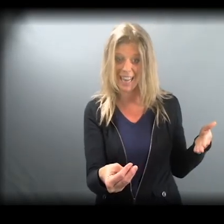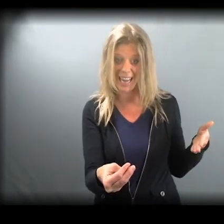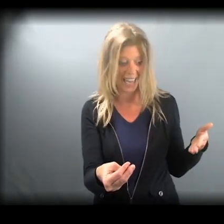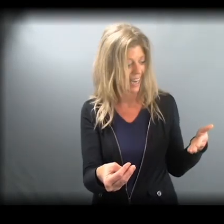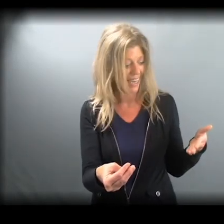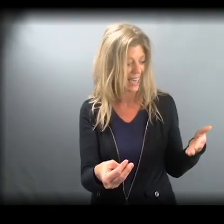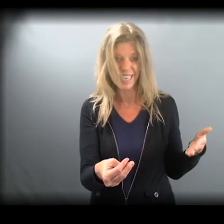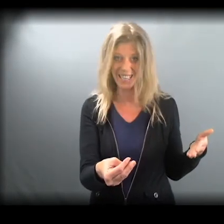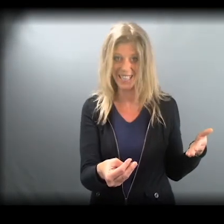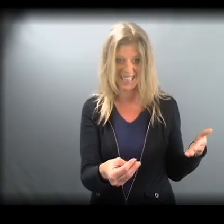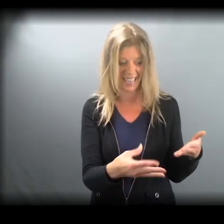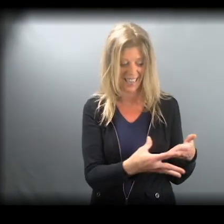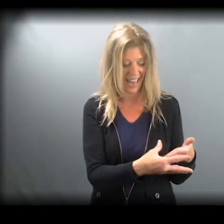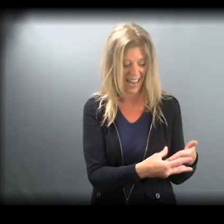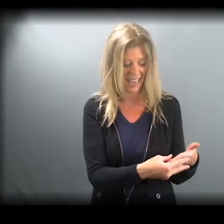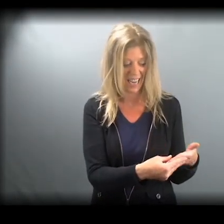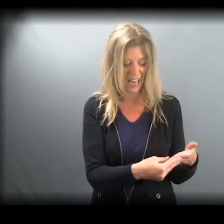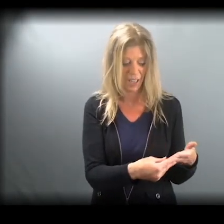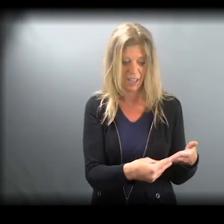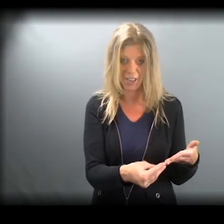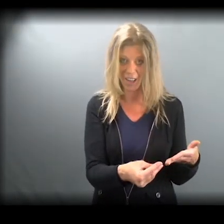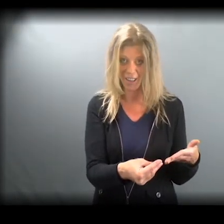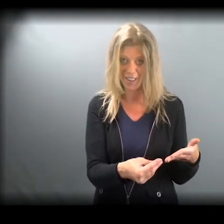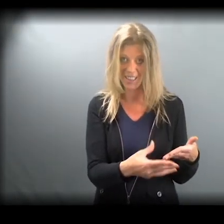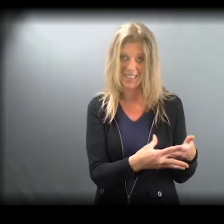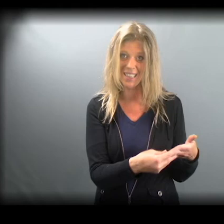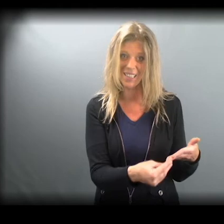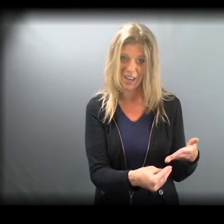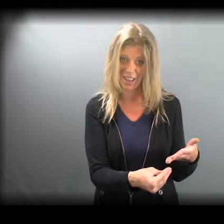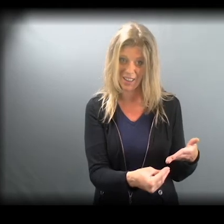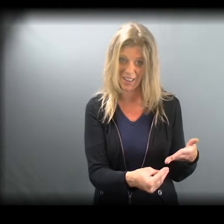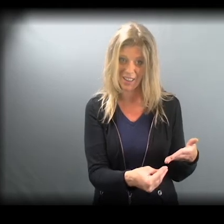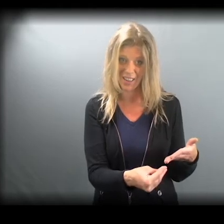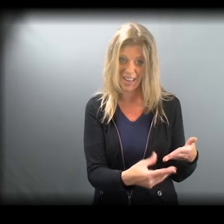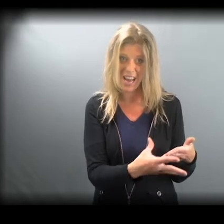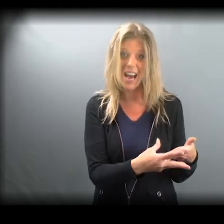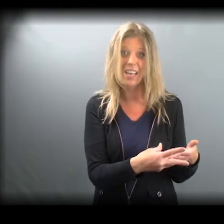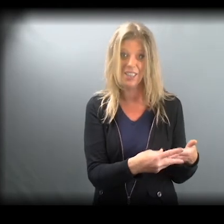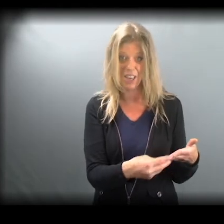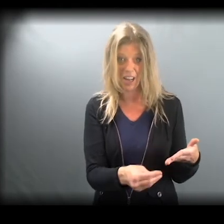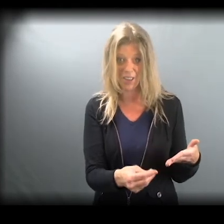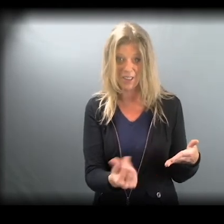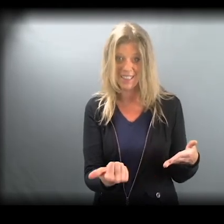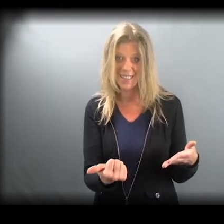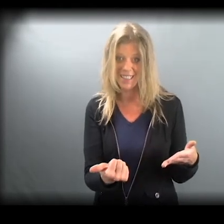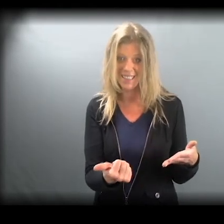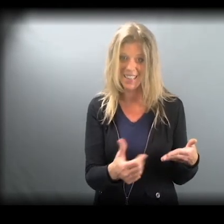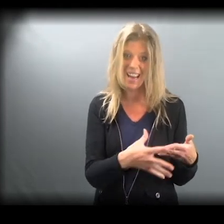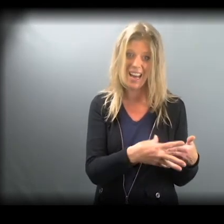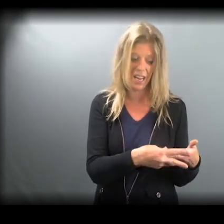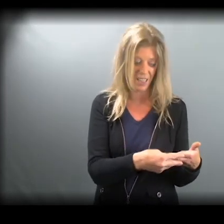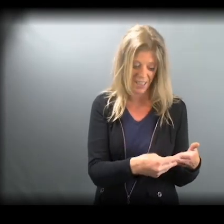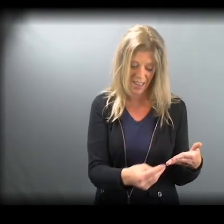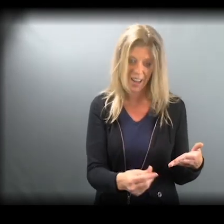take it like that. Dollar, dollar, dollars,